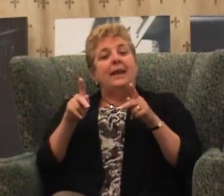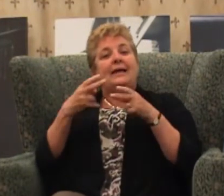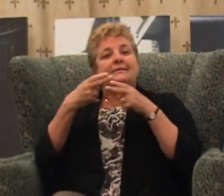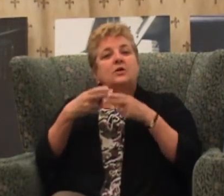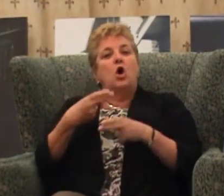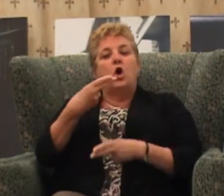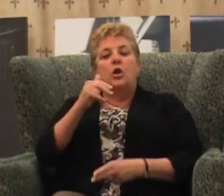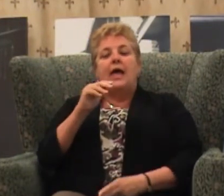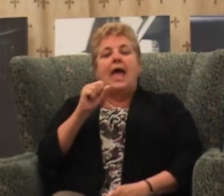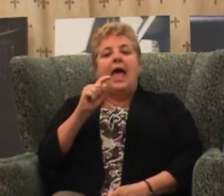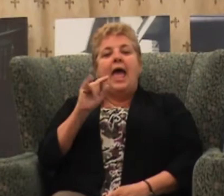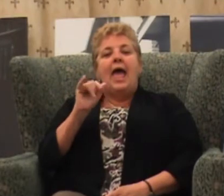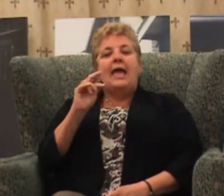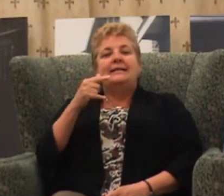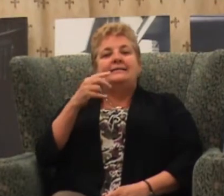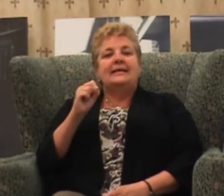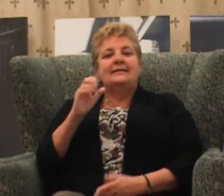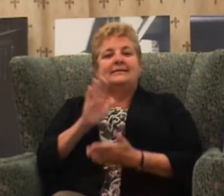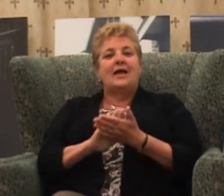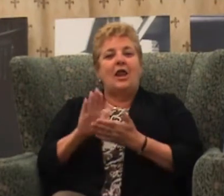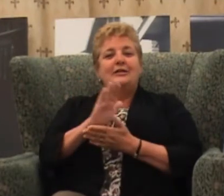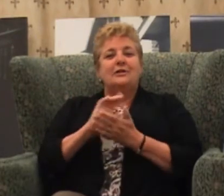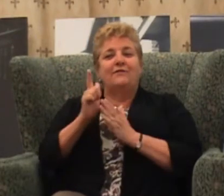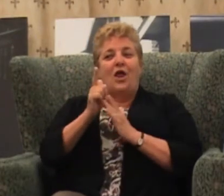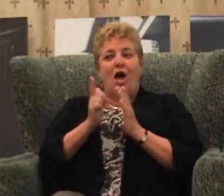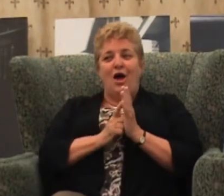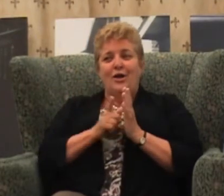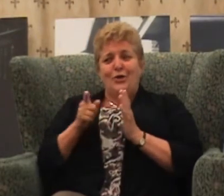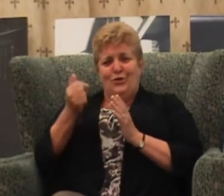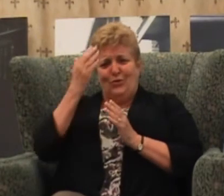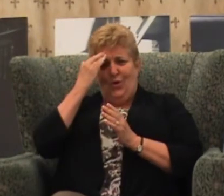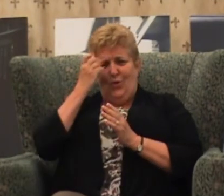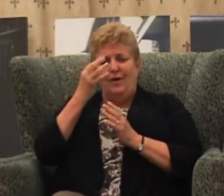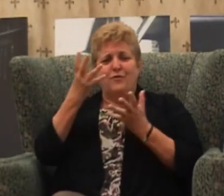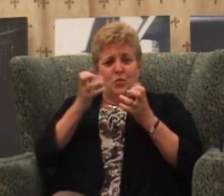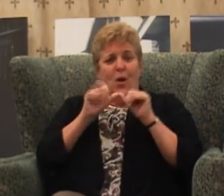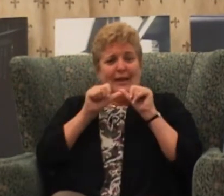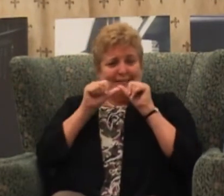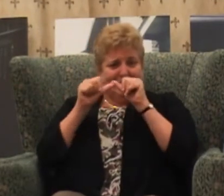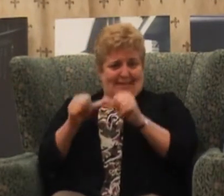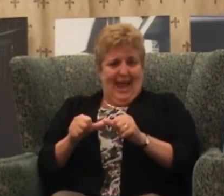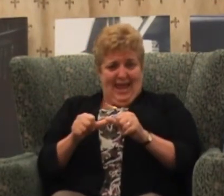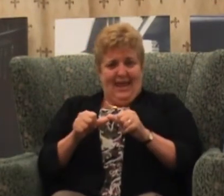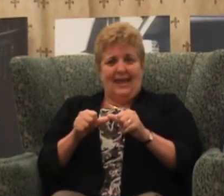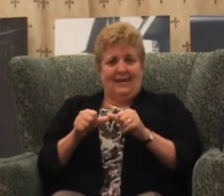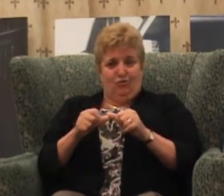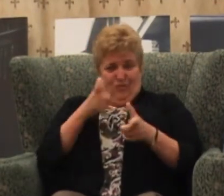Law. I heard a few people chuckle because, you know, if you want to escape drinking, you don't go to San Francisco.